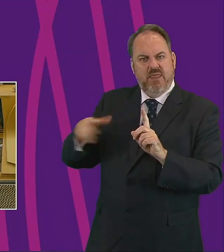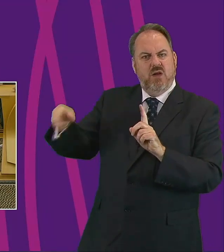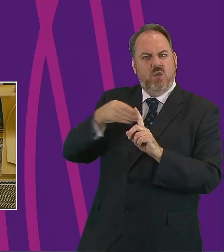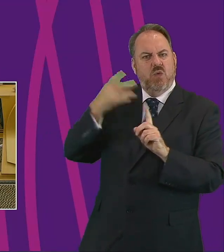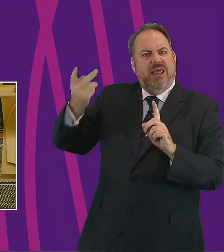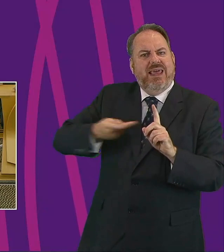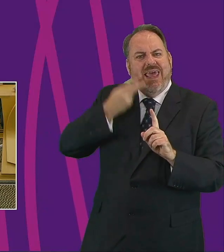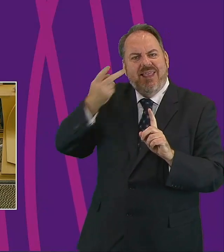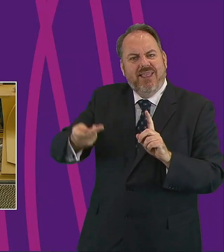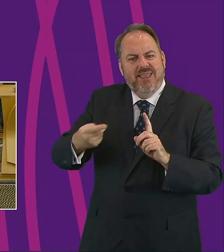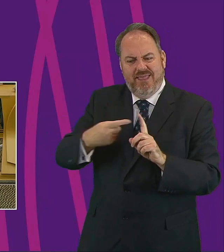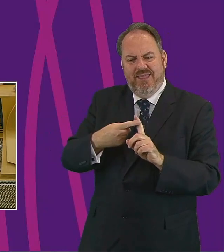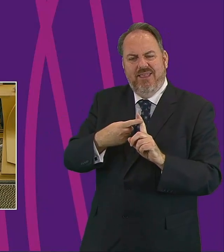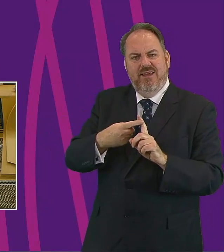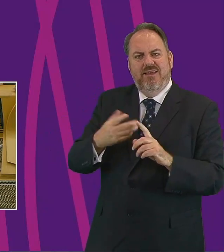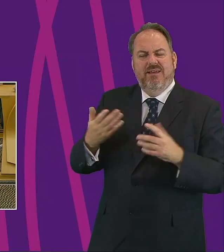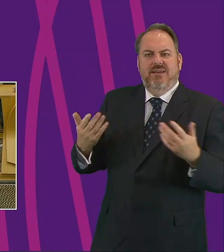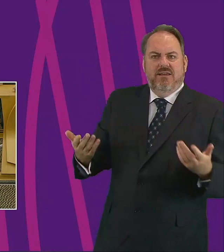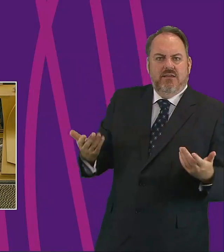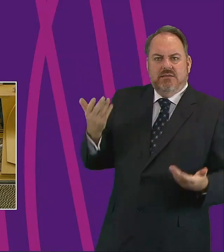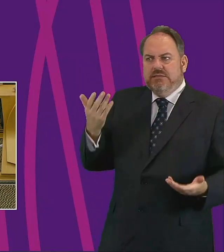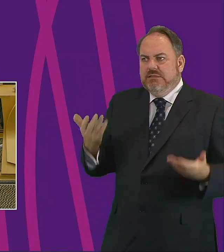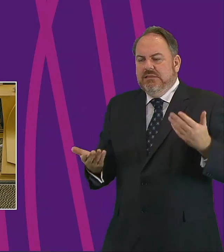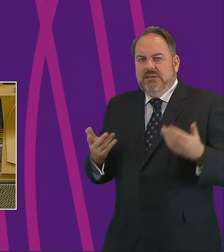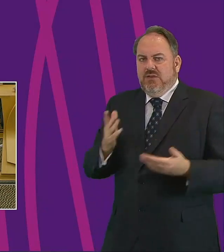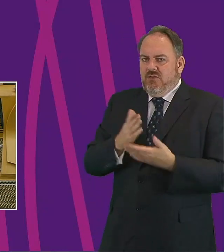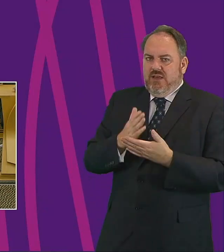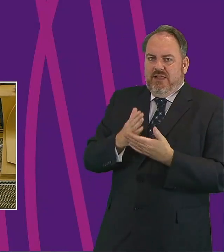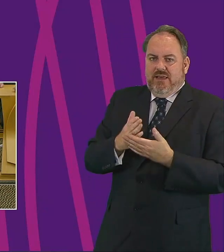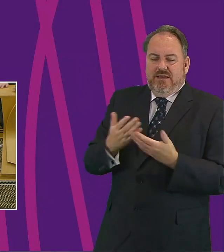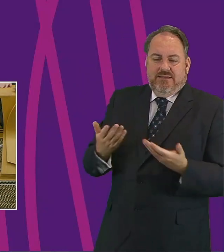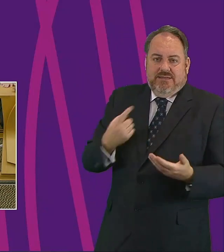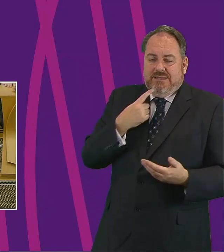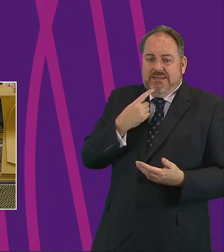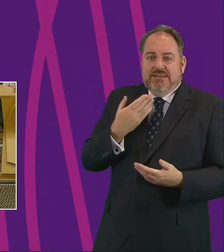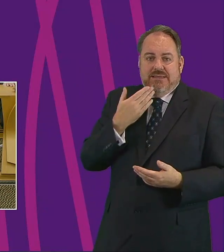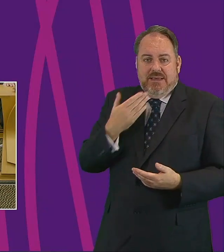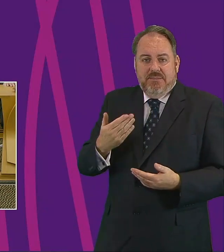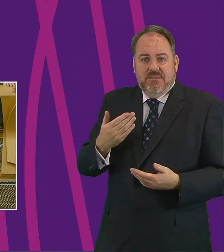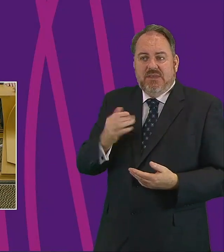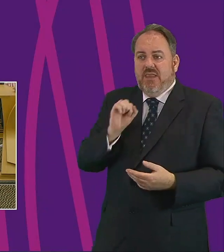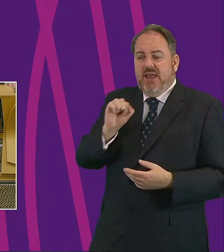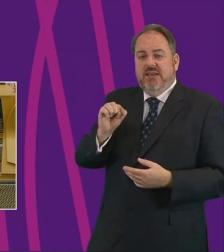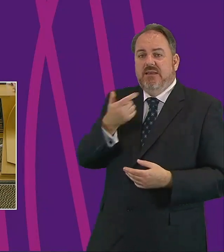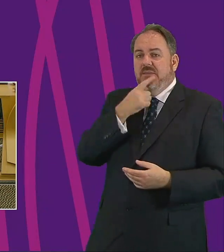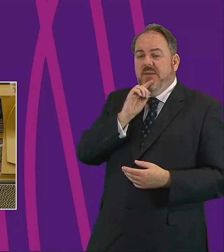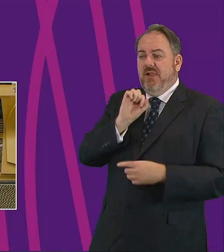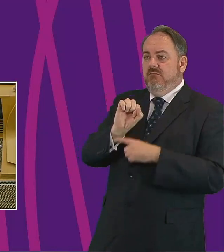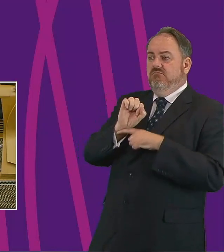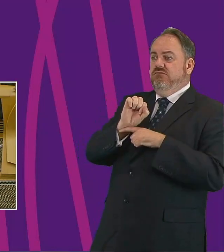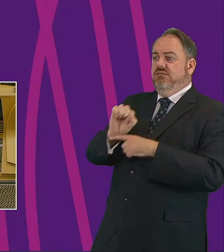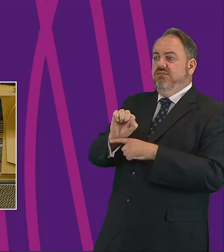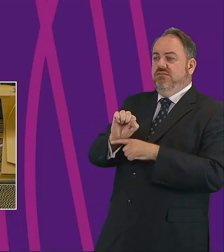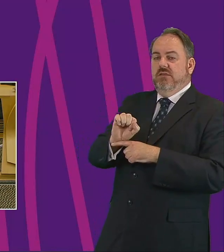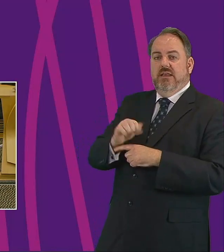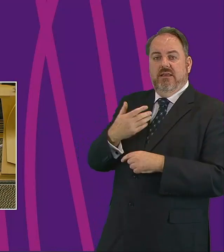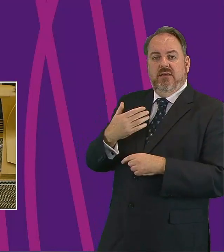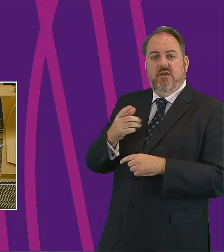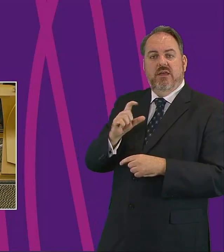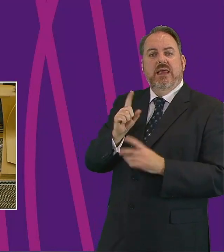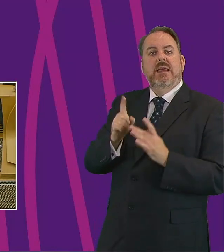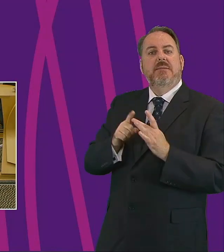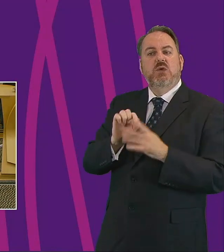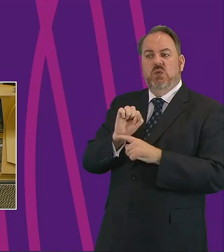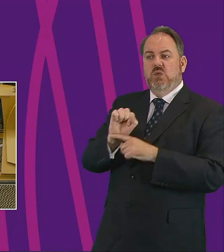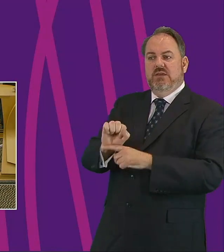I don't think anybody can be definitive about this at this stage, but it would suggest that the period of immunity may not be that long.